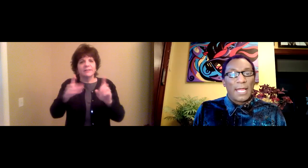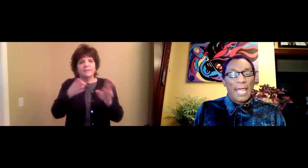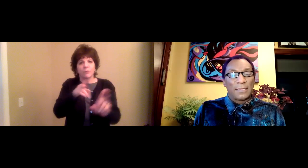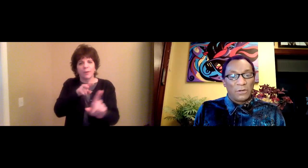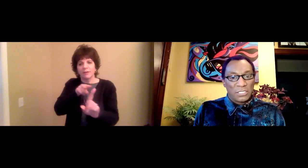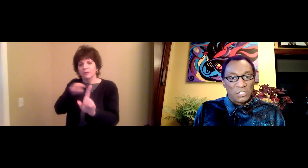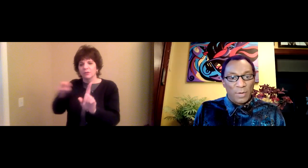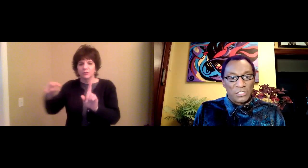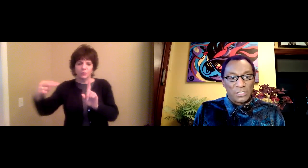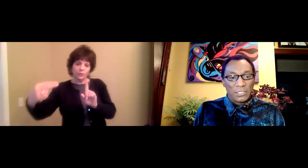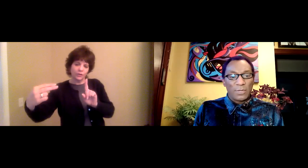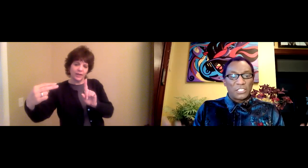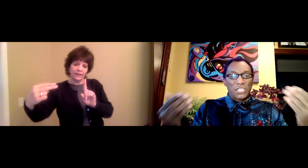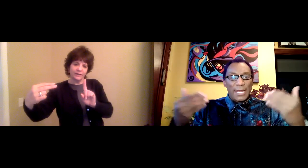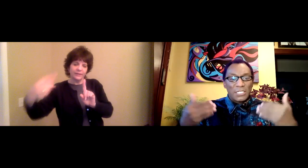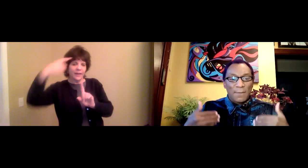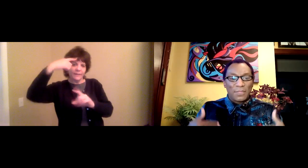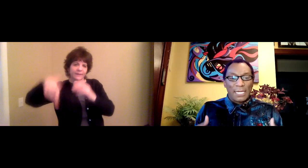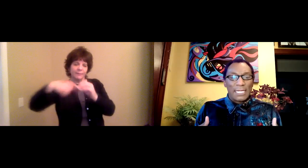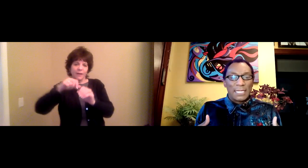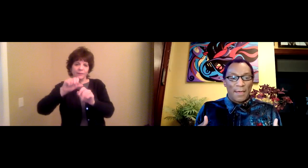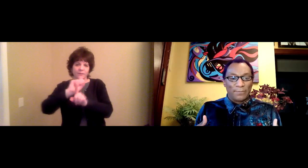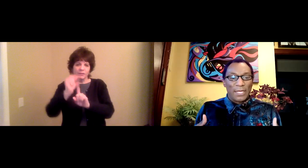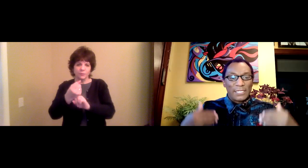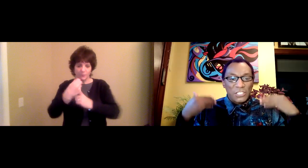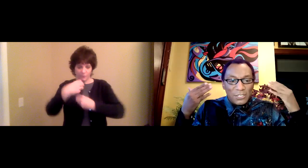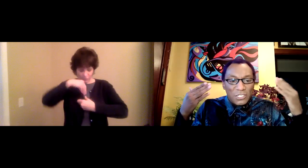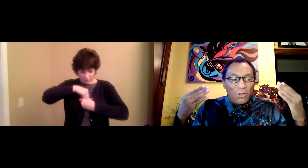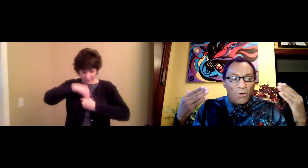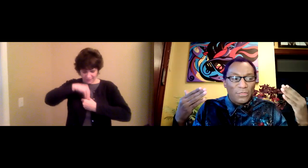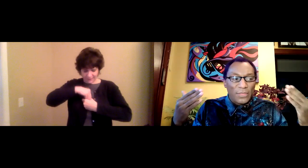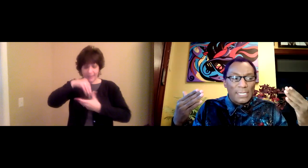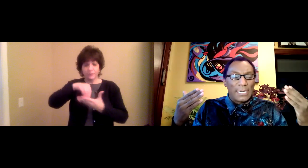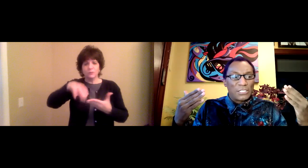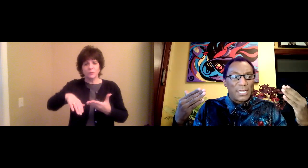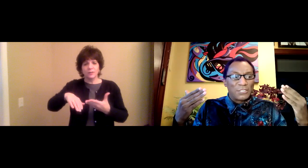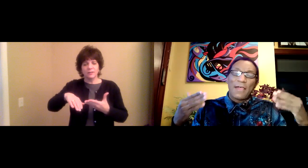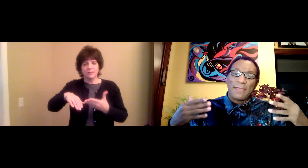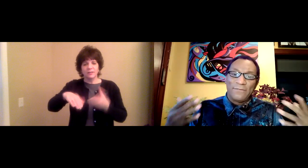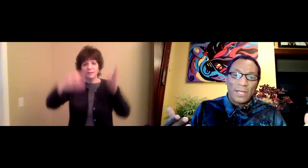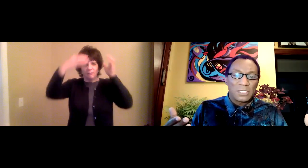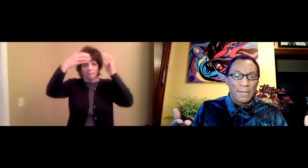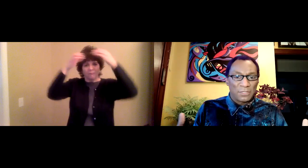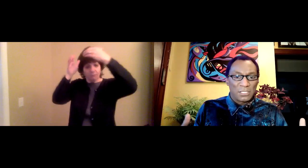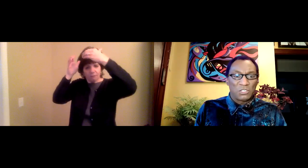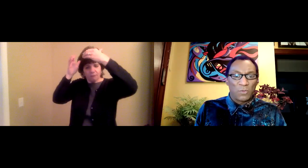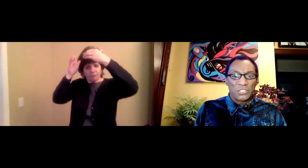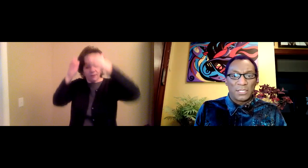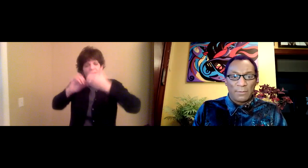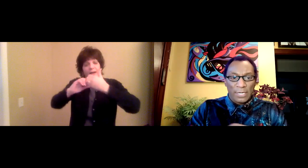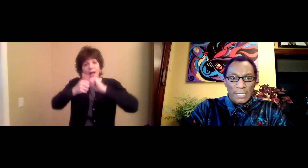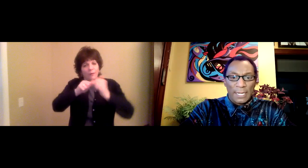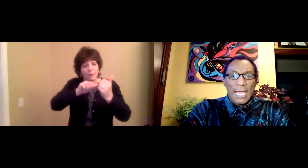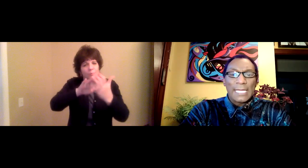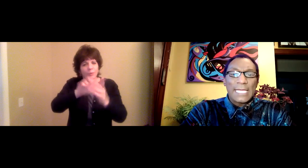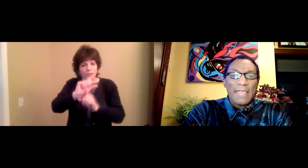looking at their situation. So it changed something in them. It changed their whole thinking. It changed how they felt about the situation